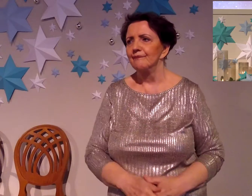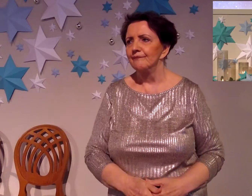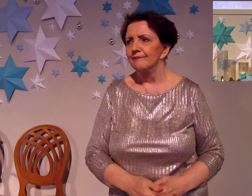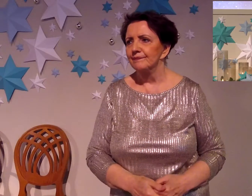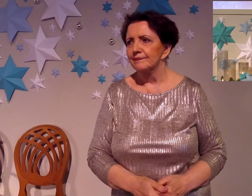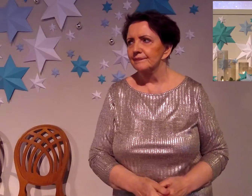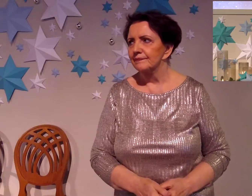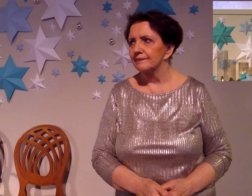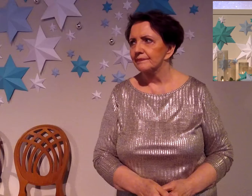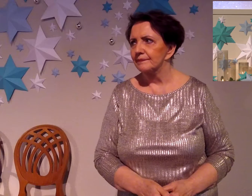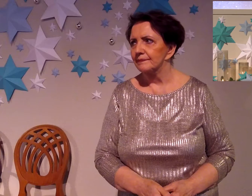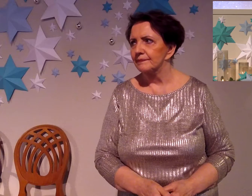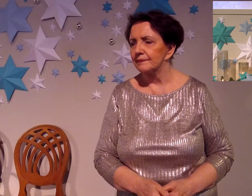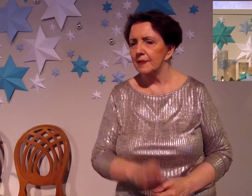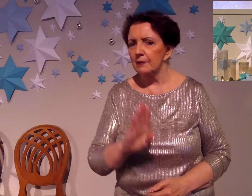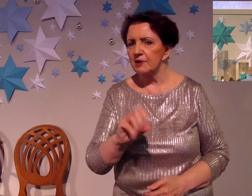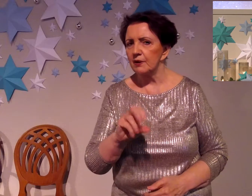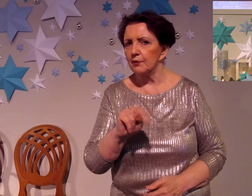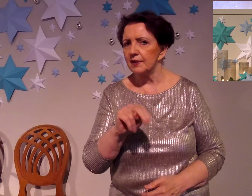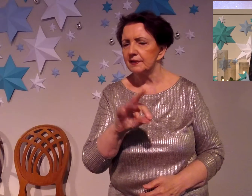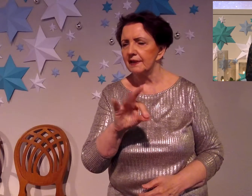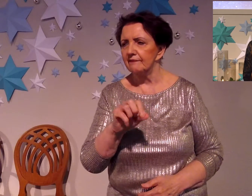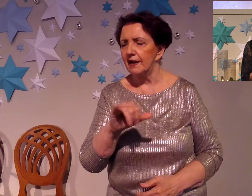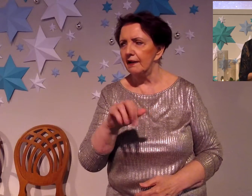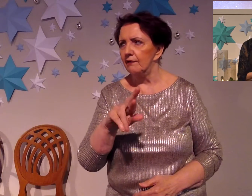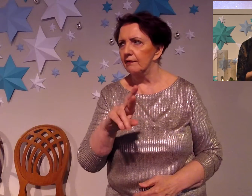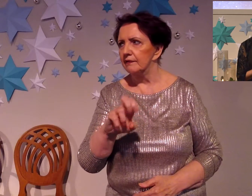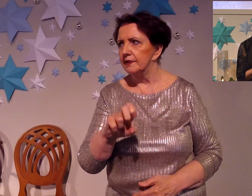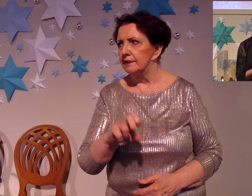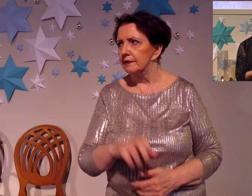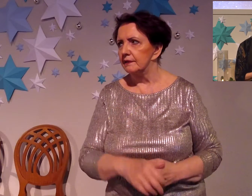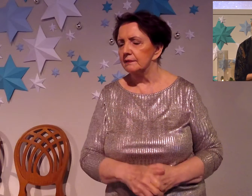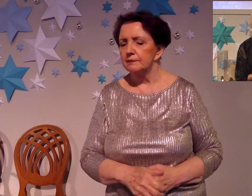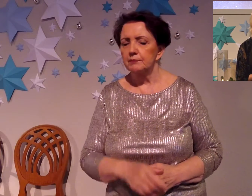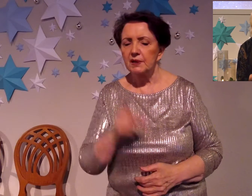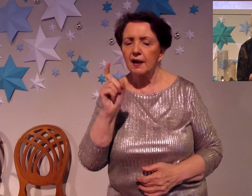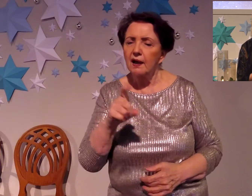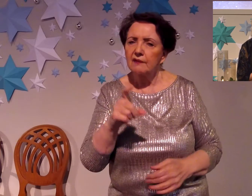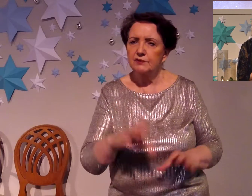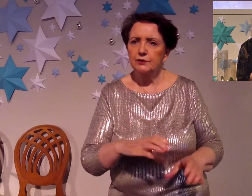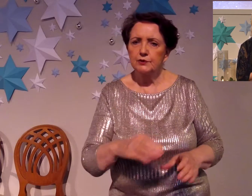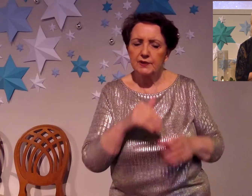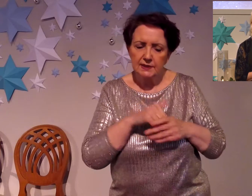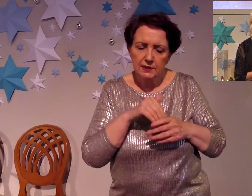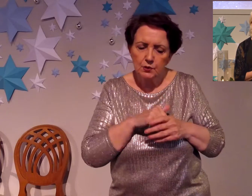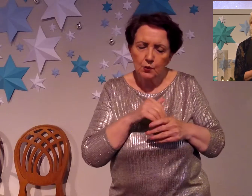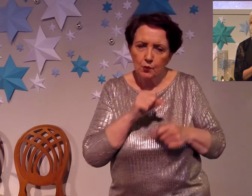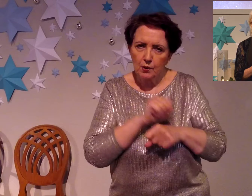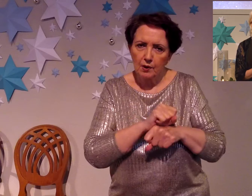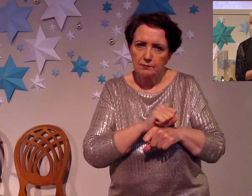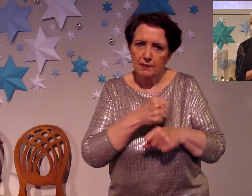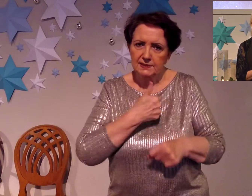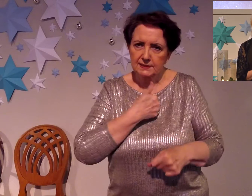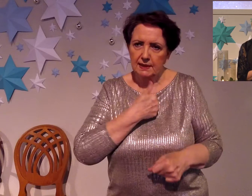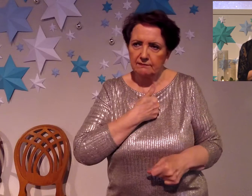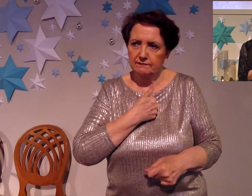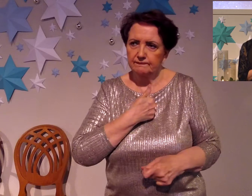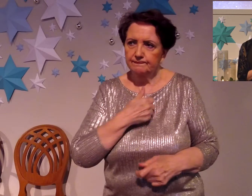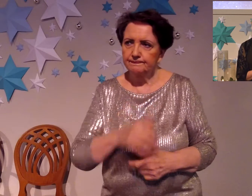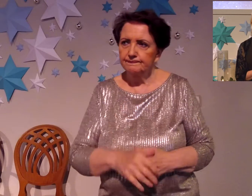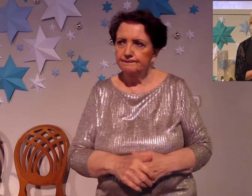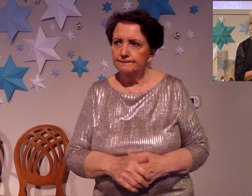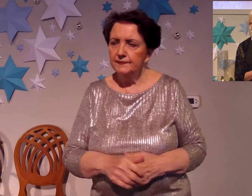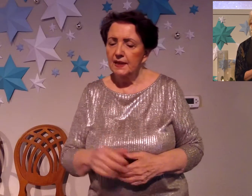But I have to do that work myself. I have to do that inner work. And the other thing I noticed